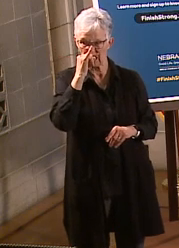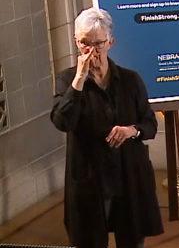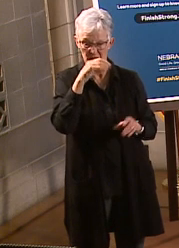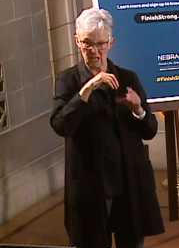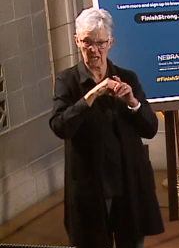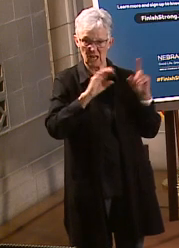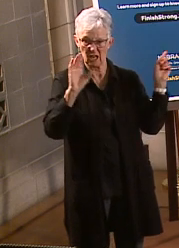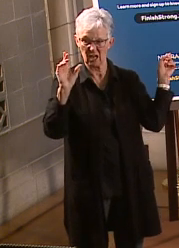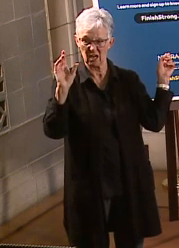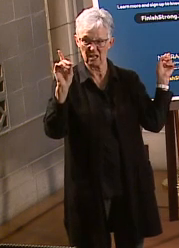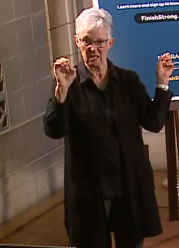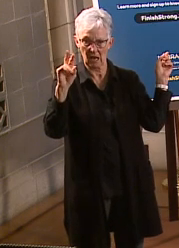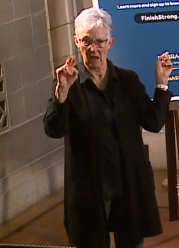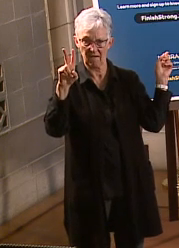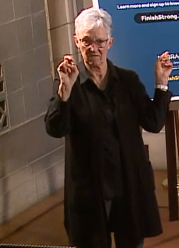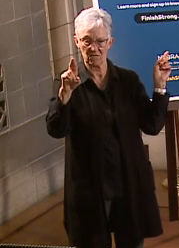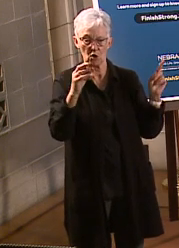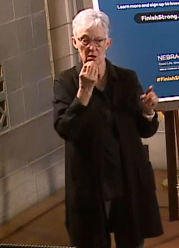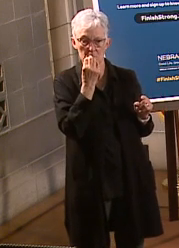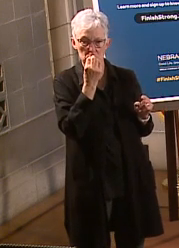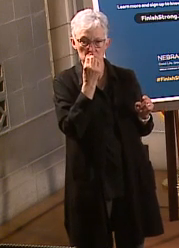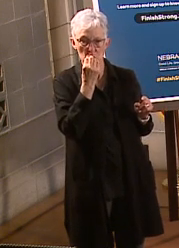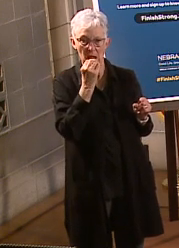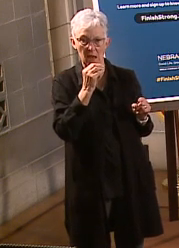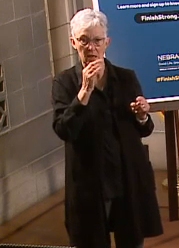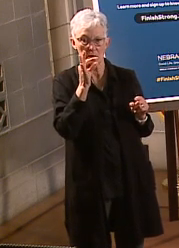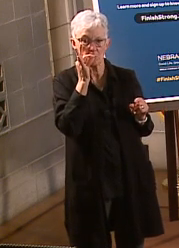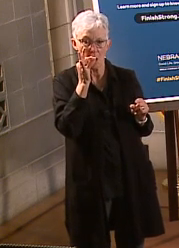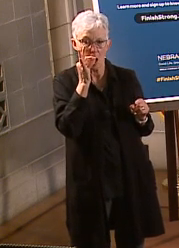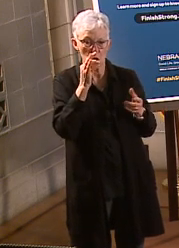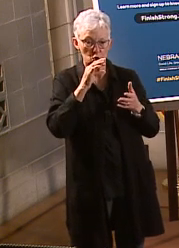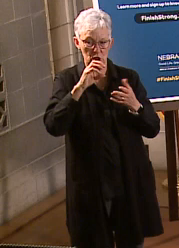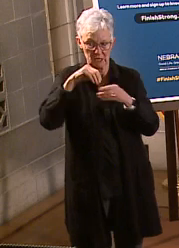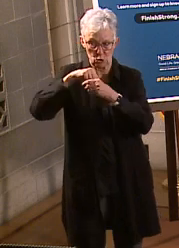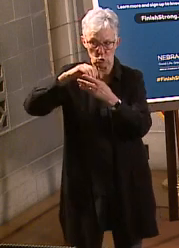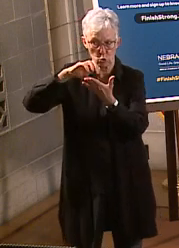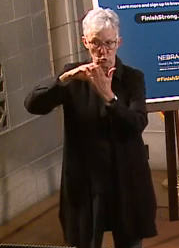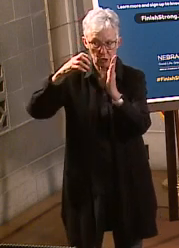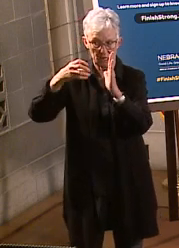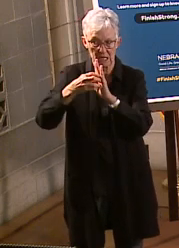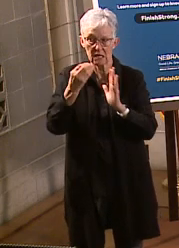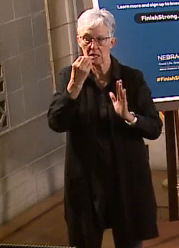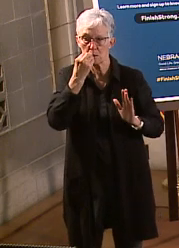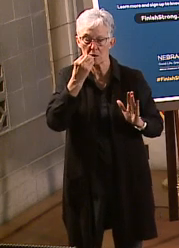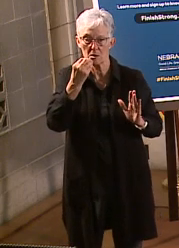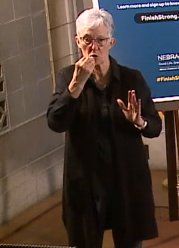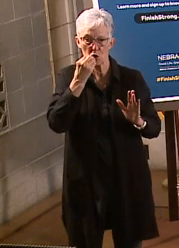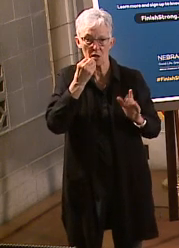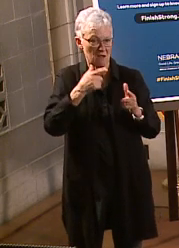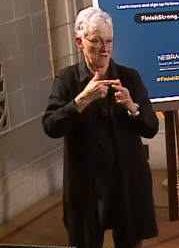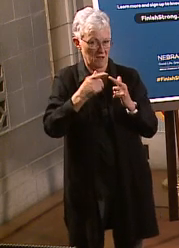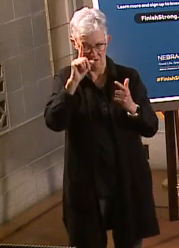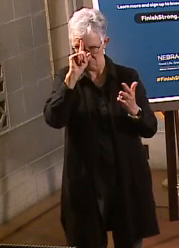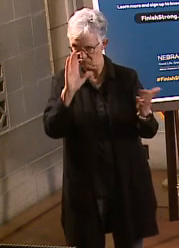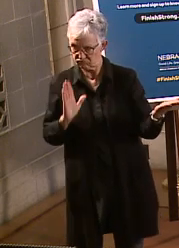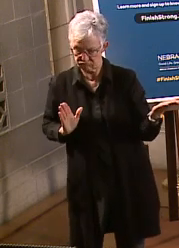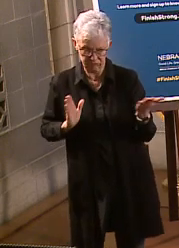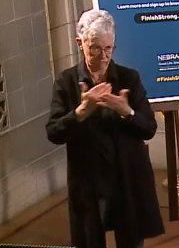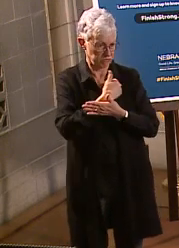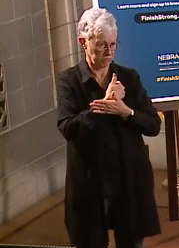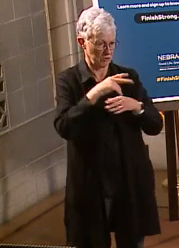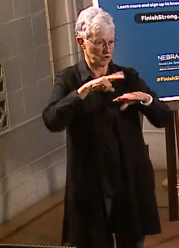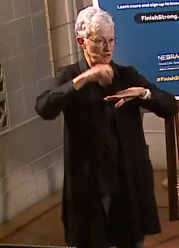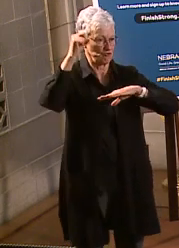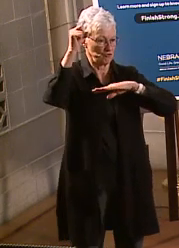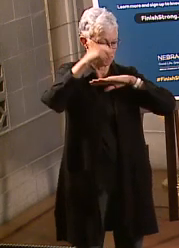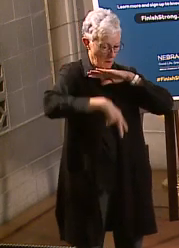him. So, and that's not, and he's not alone. There are other people that have that psychotic reaction that ends up leading to their